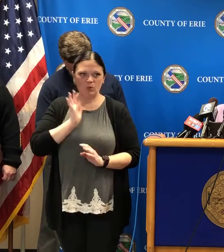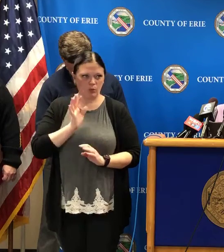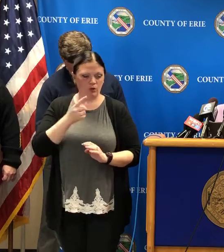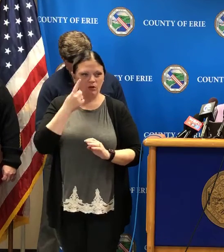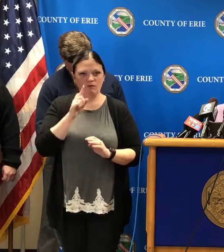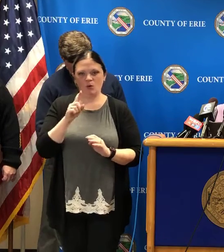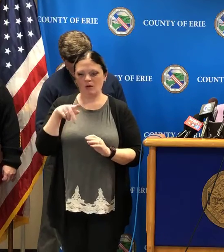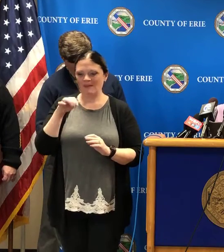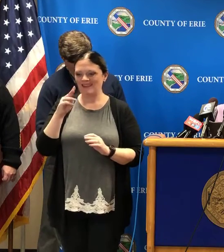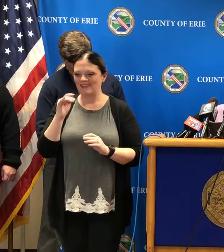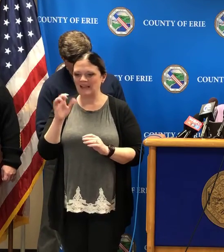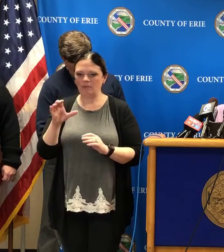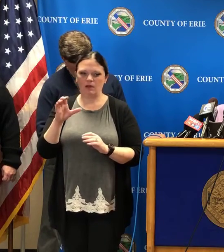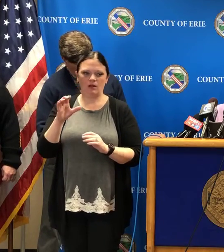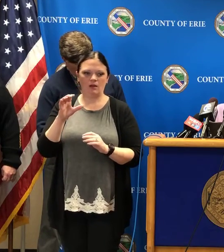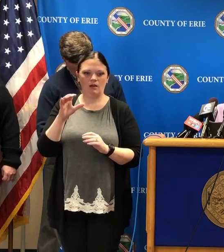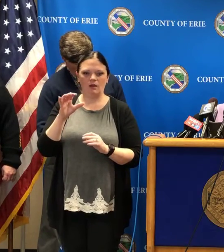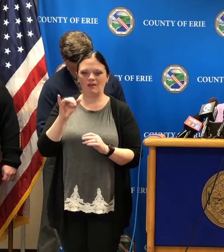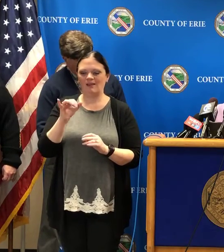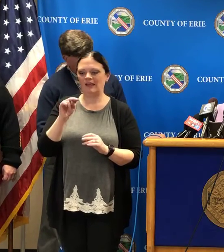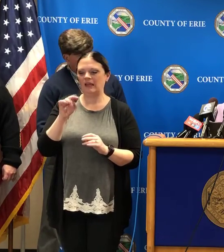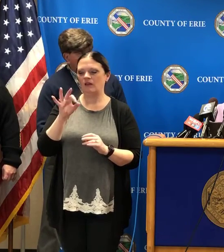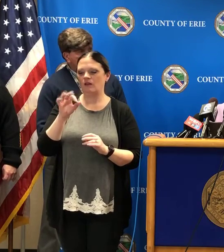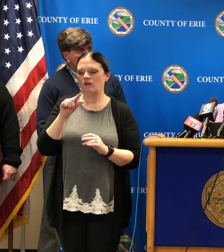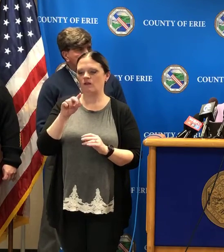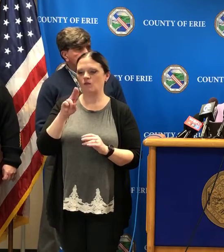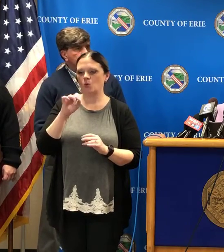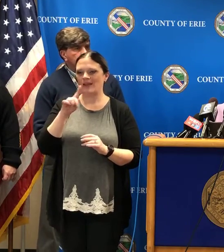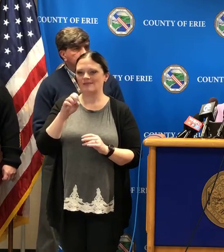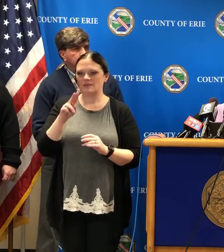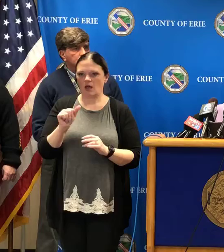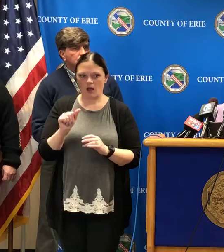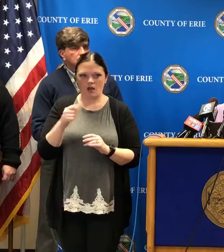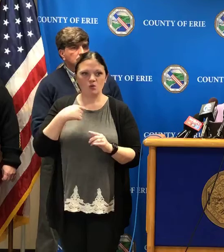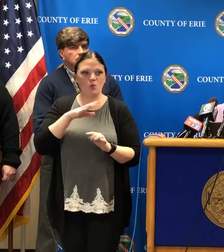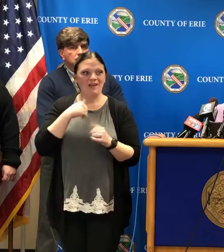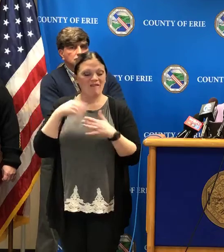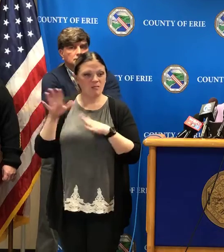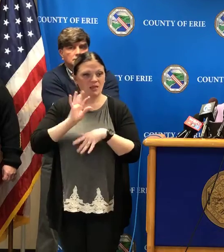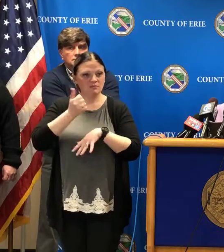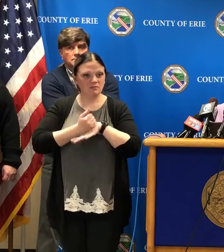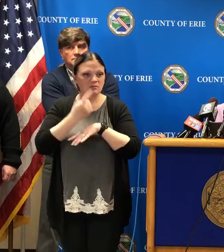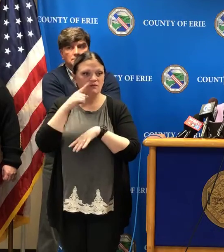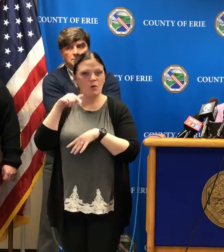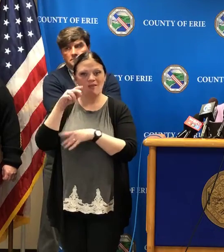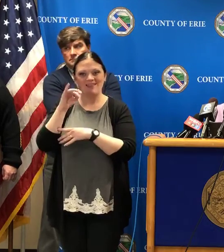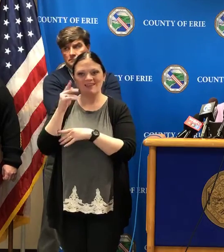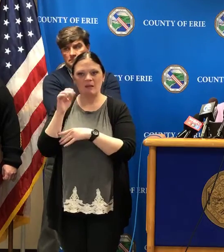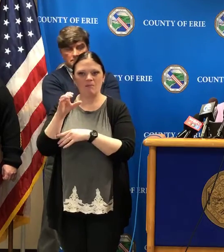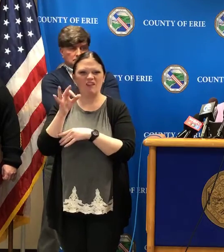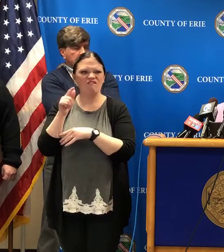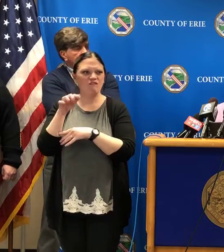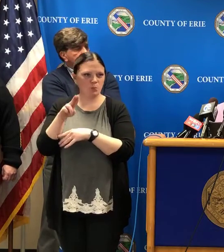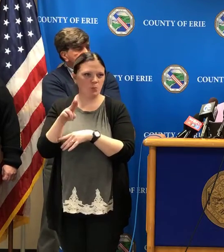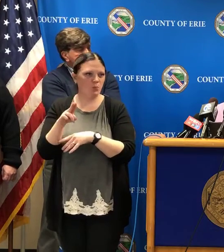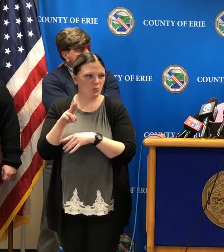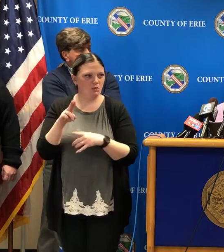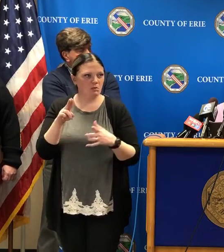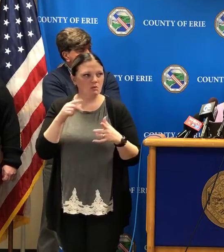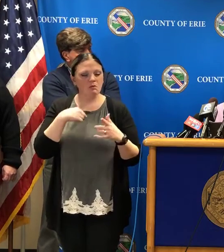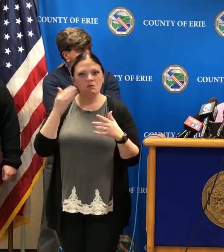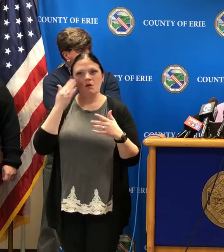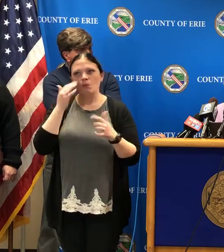for, like, pandemic influenza. And so we have these plans in place for pandemic influenza. And we've been, you